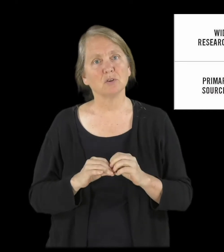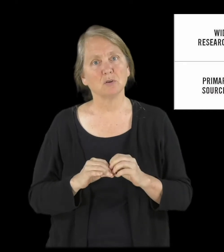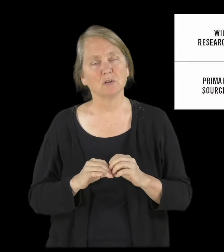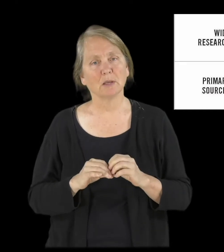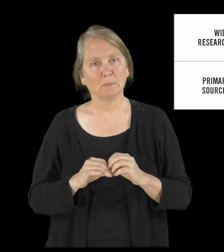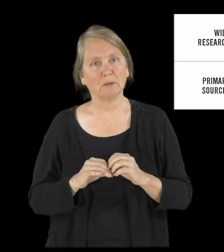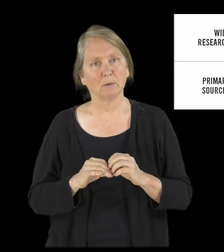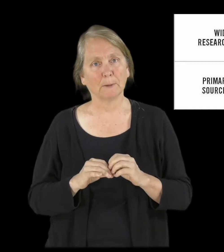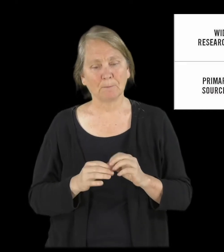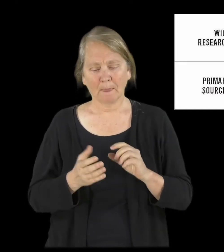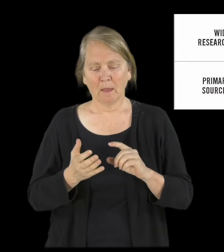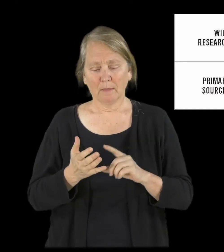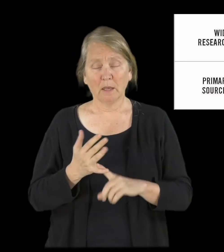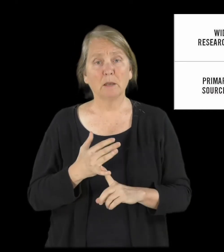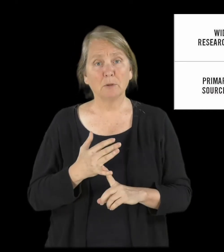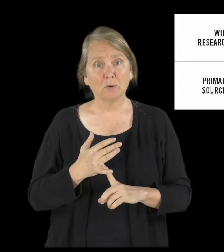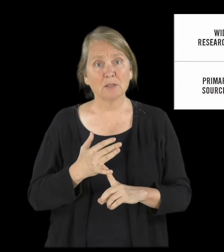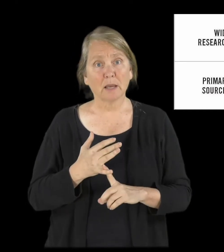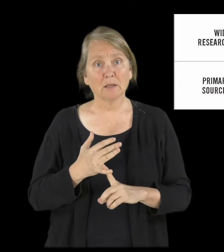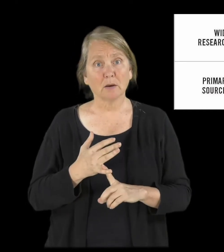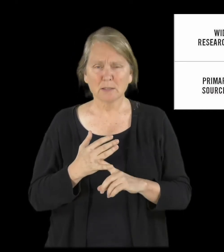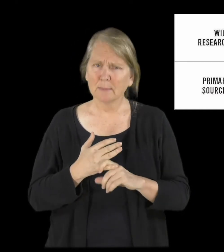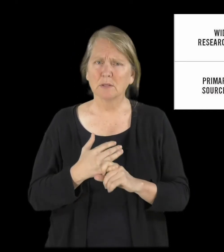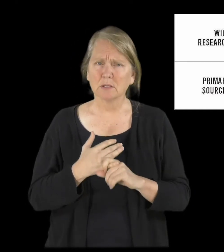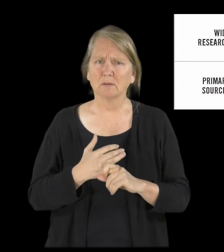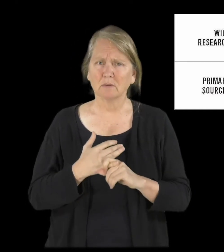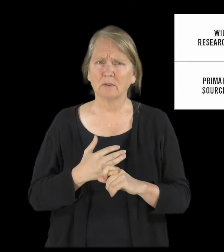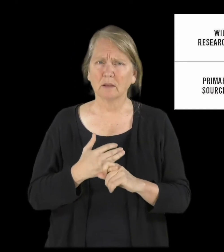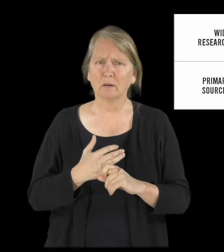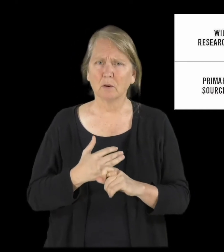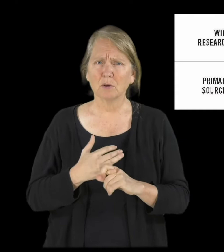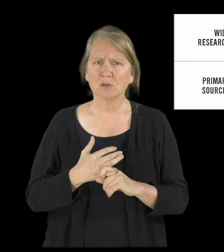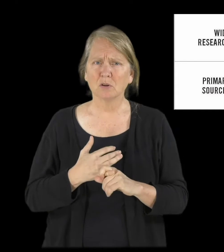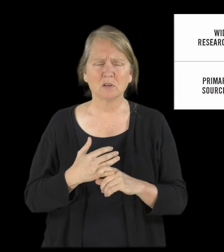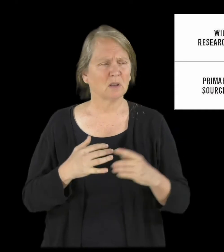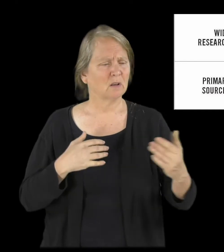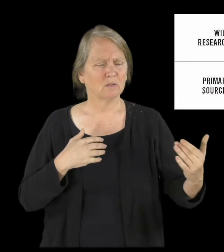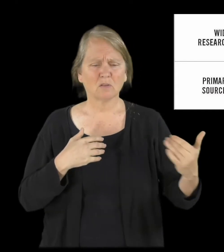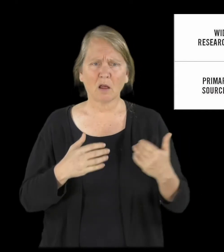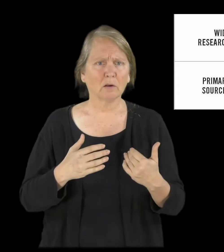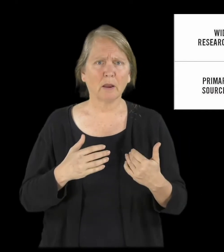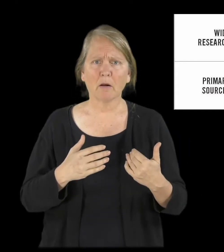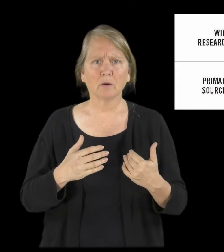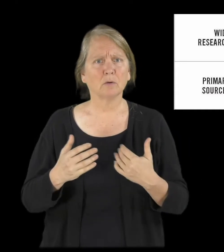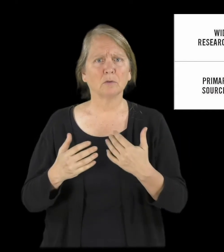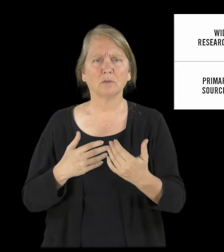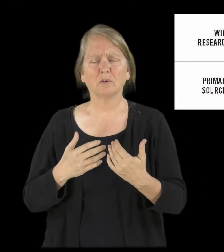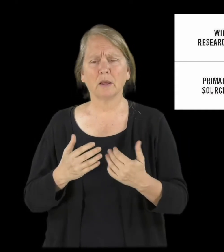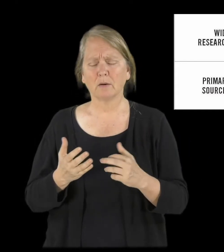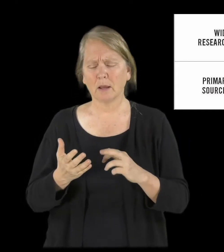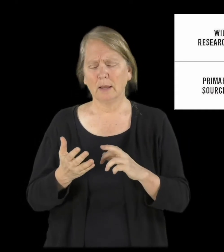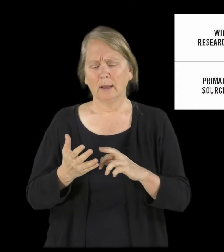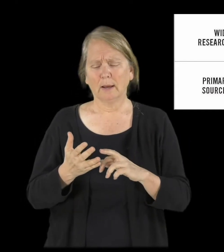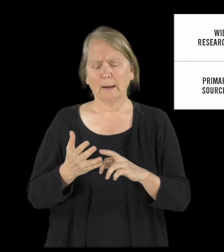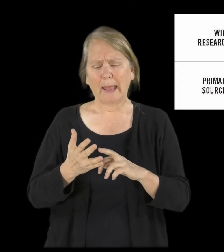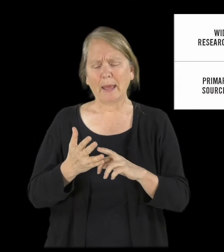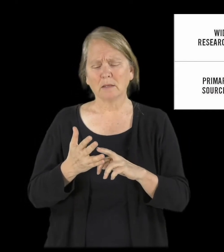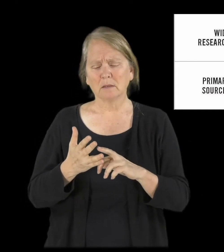students can be doing. They need to be doing secondary research, scholarly articles, etc., and